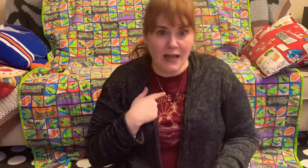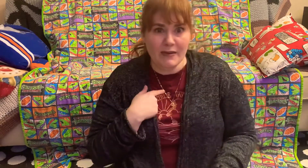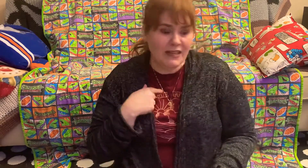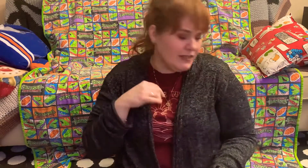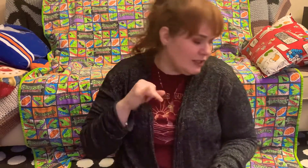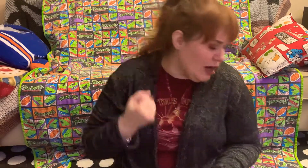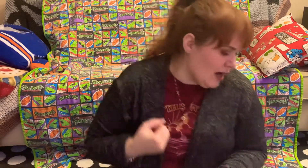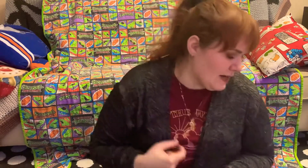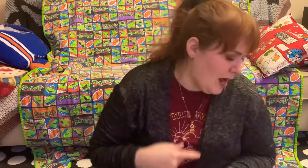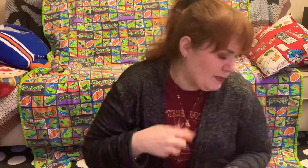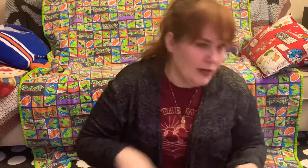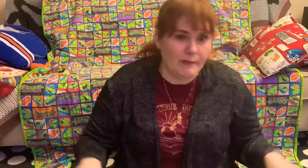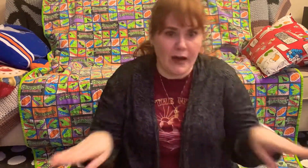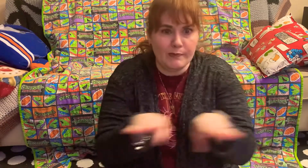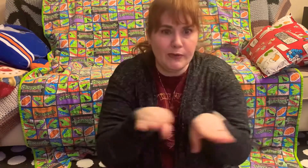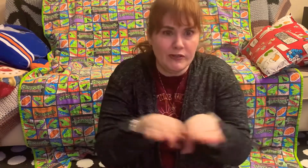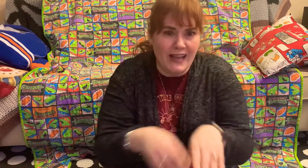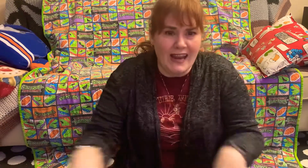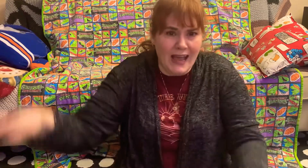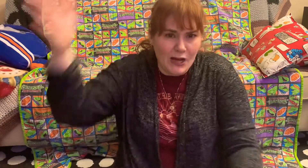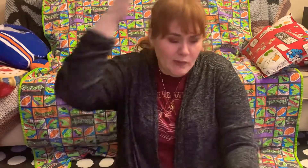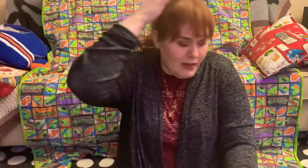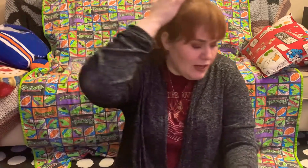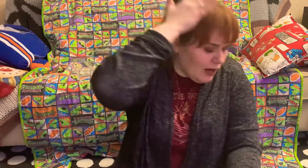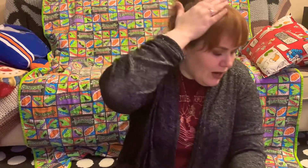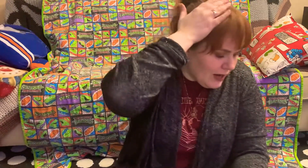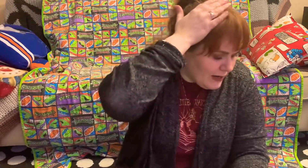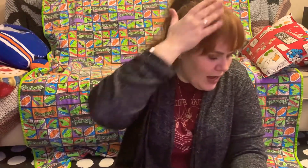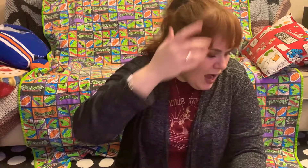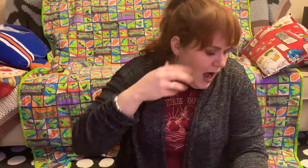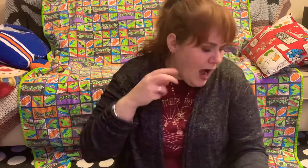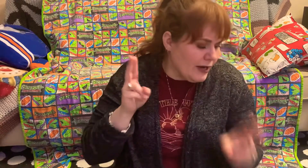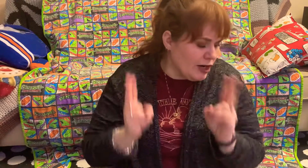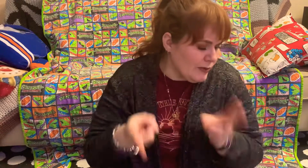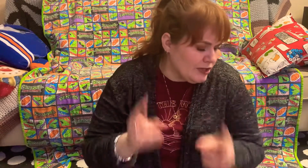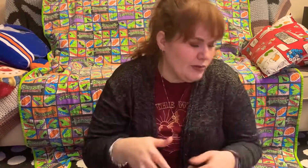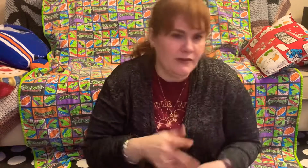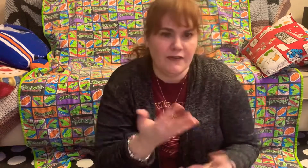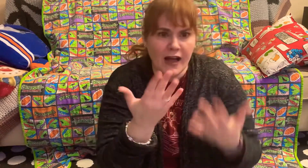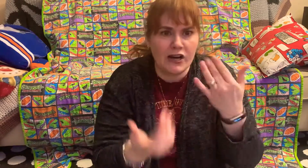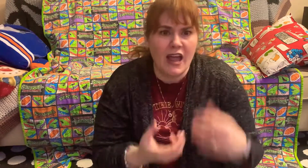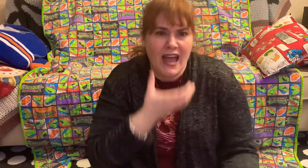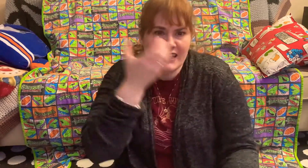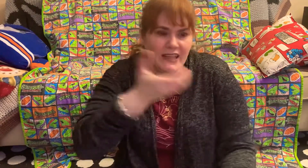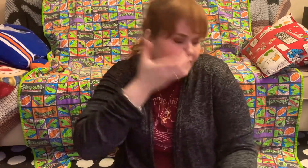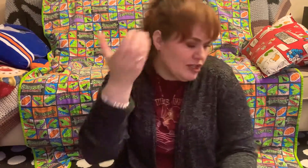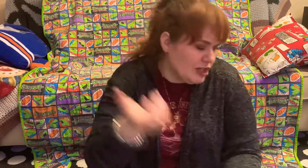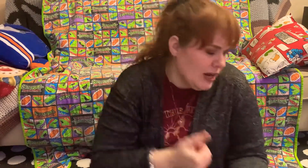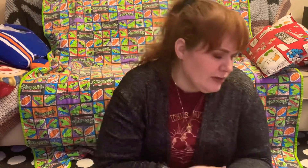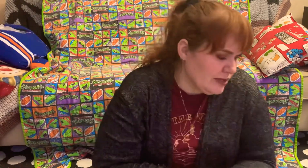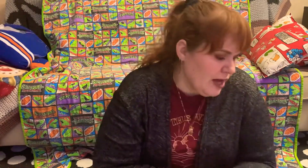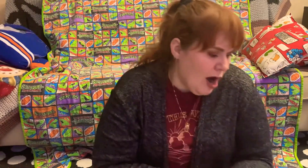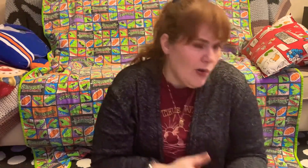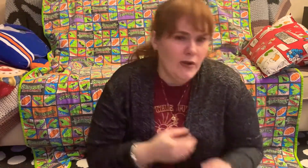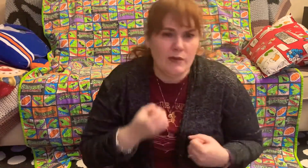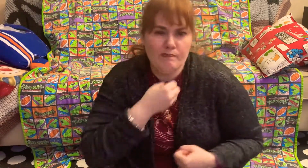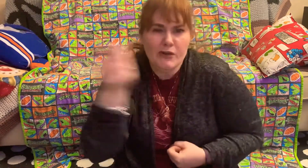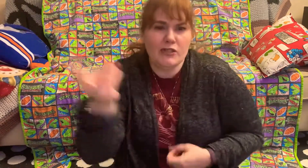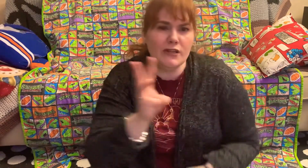is Jan. I put my boots and helmet on. I hurry to the fire and give a shout. With a burst of